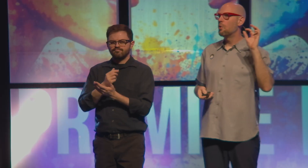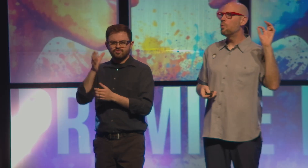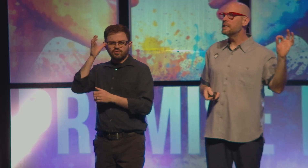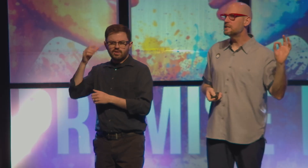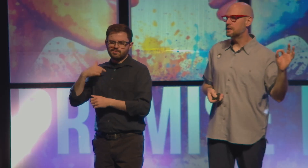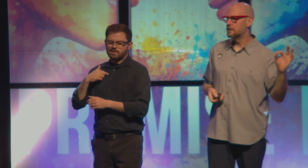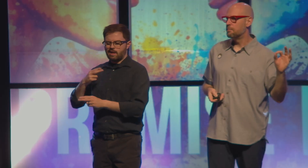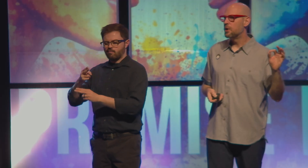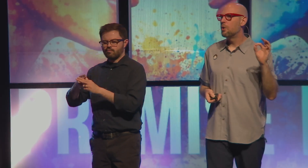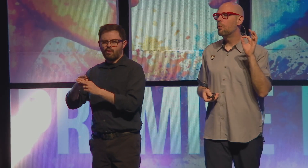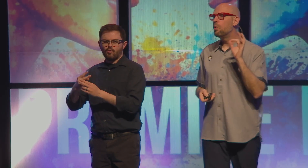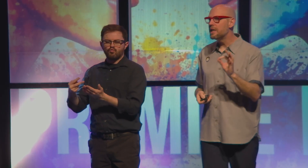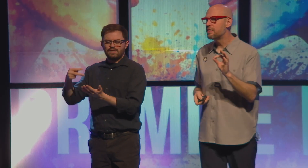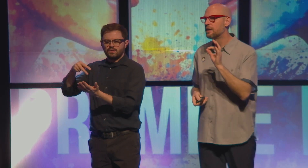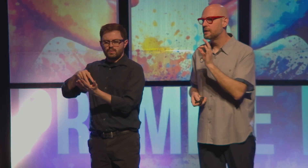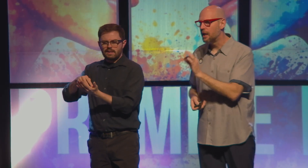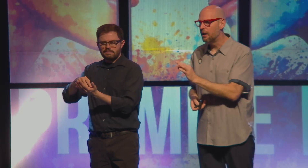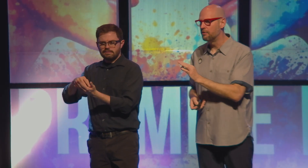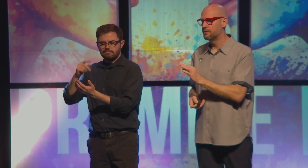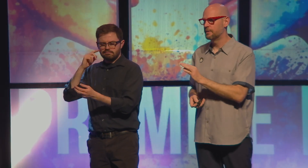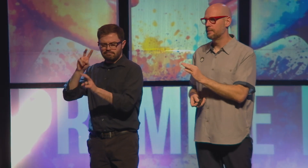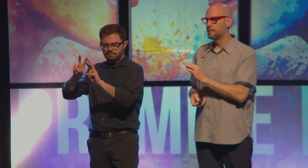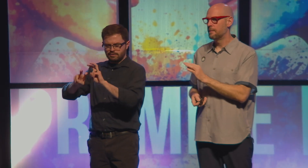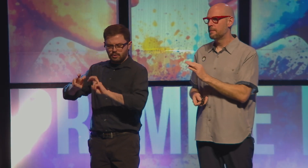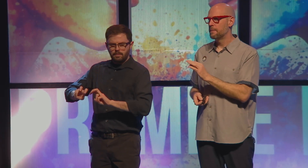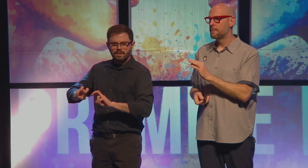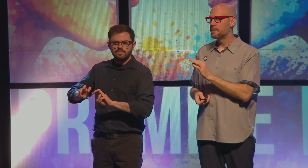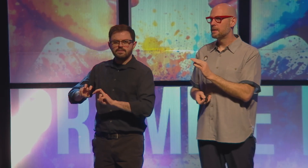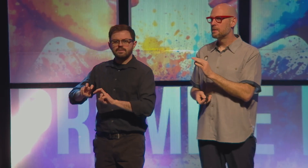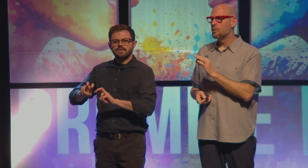this, wisdom with love.